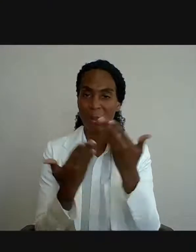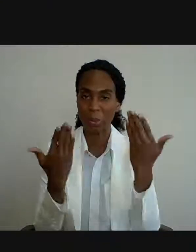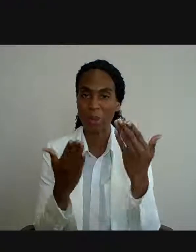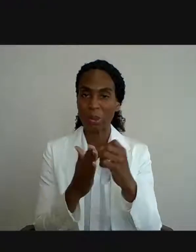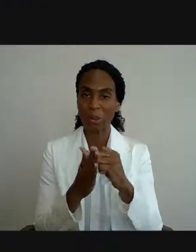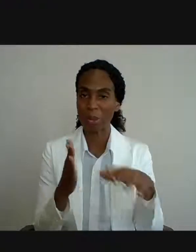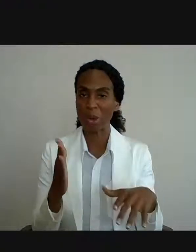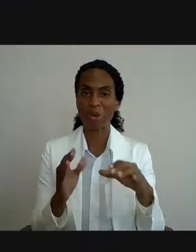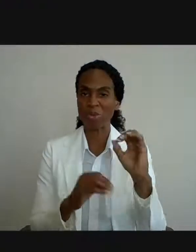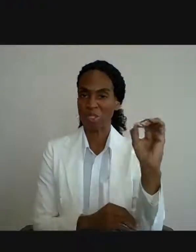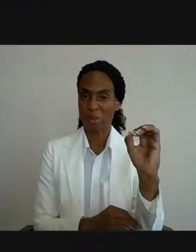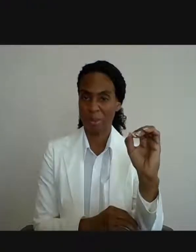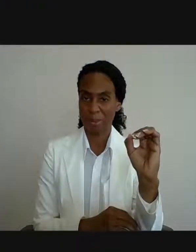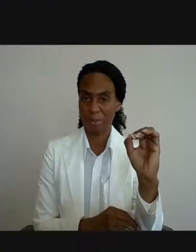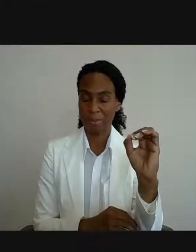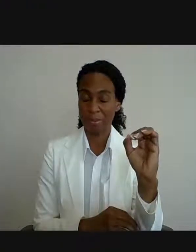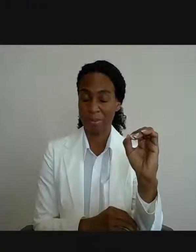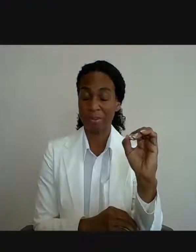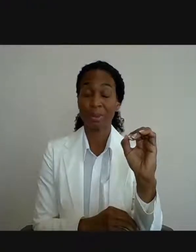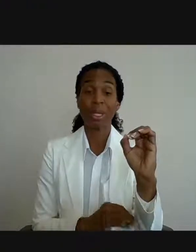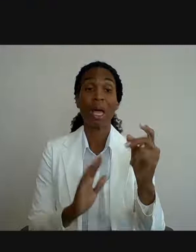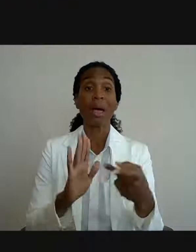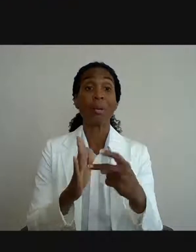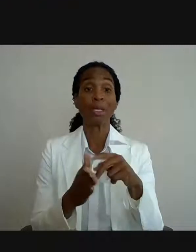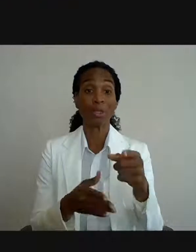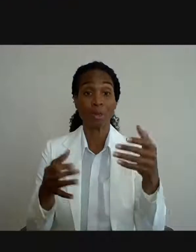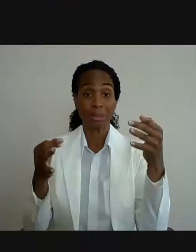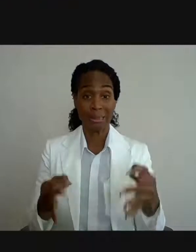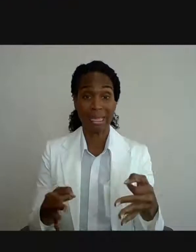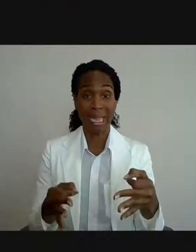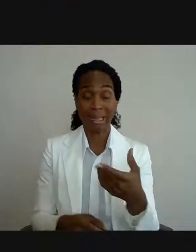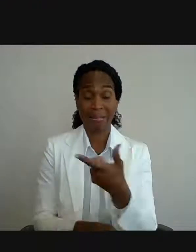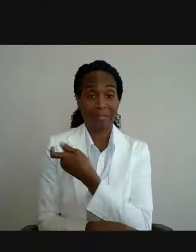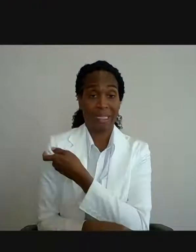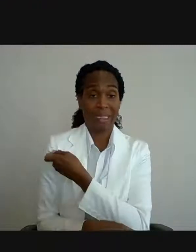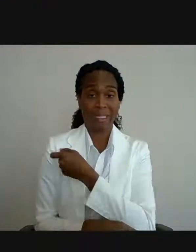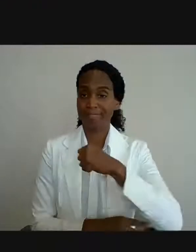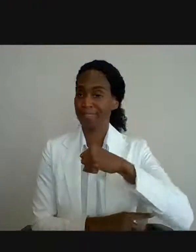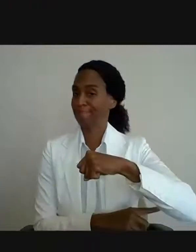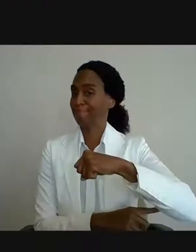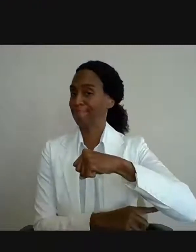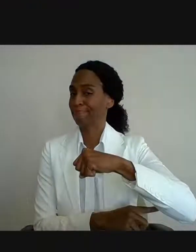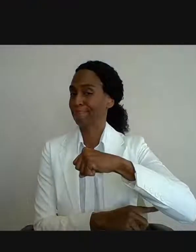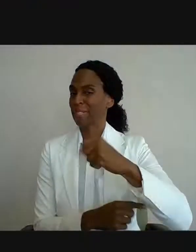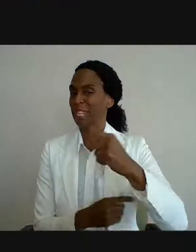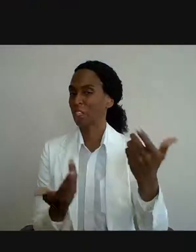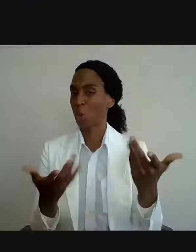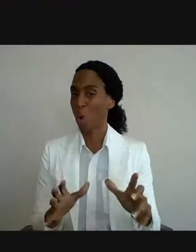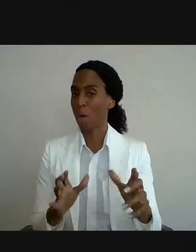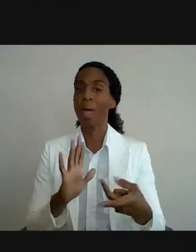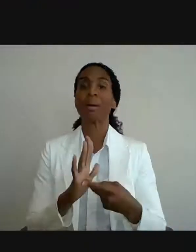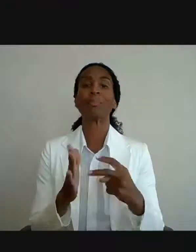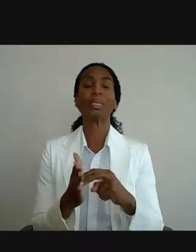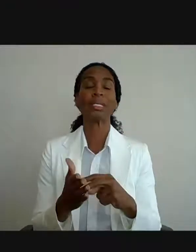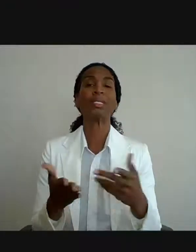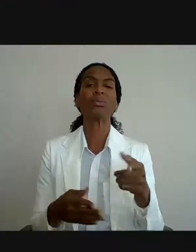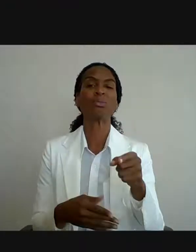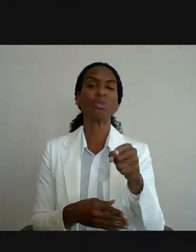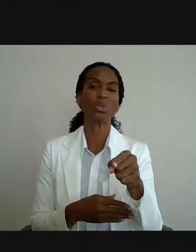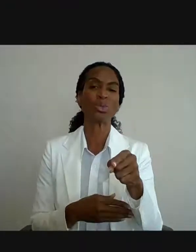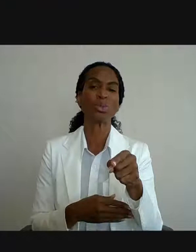which means that if you are still choosing to forego the vaccine, you remain at